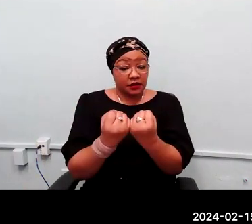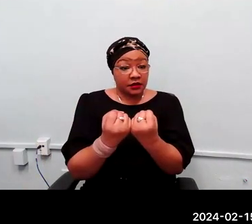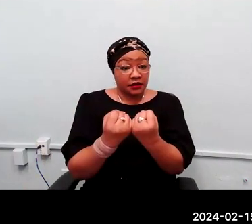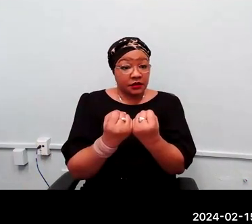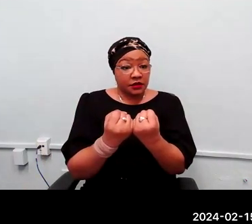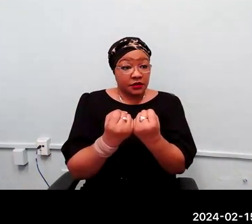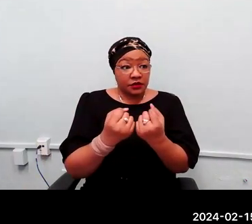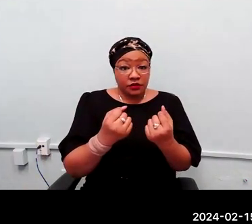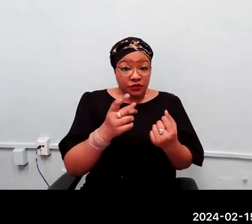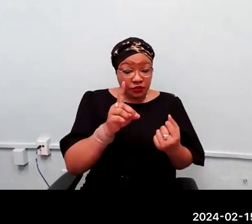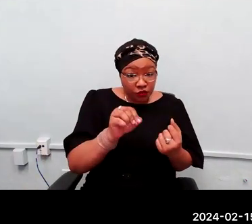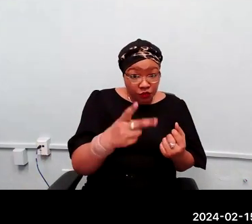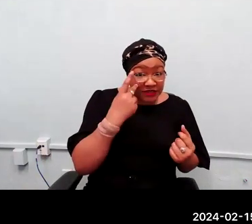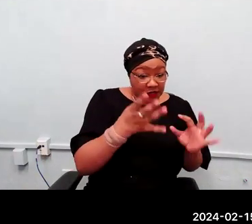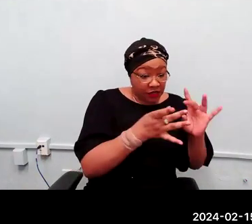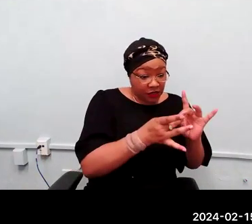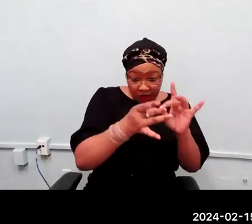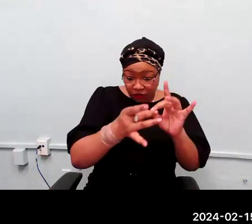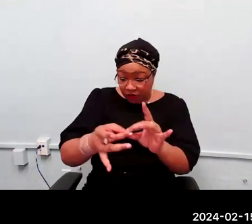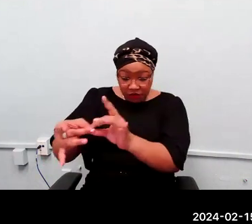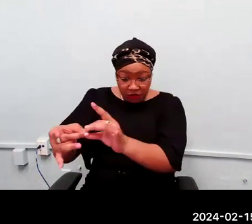in how they're presented in your work?